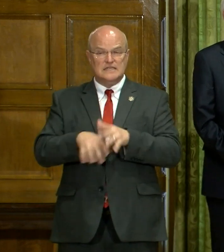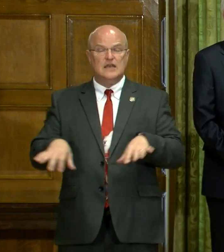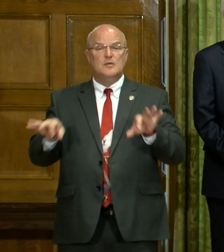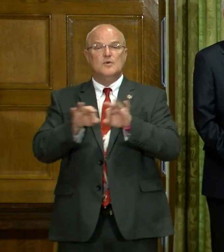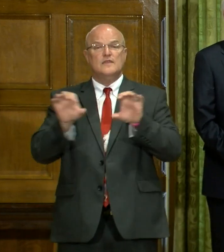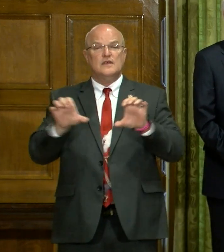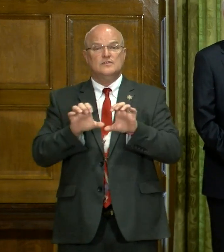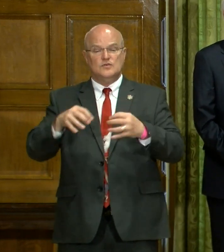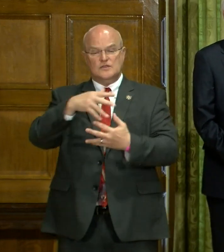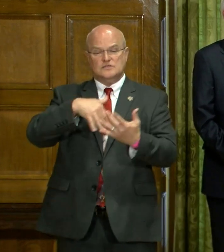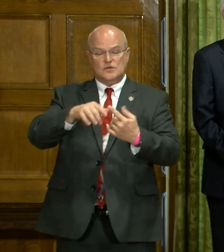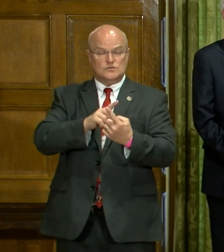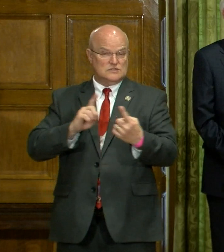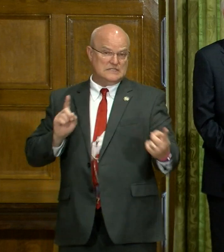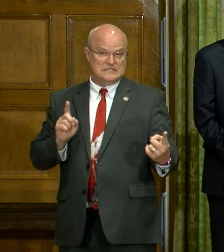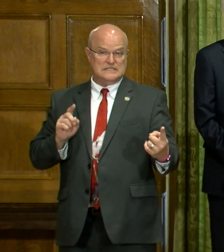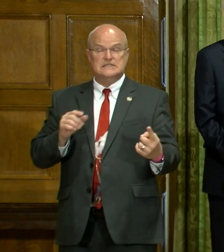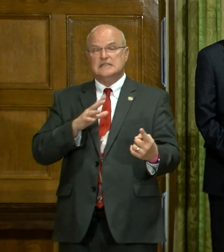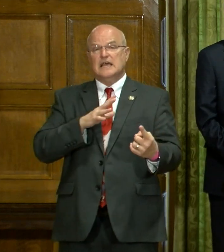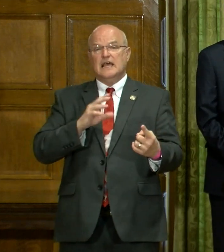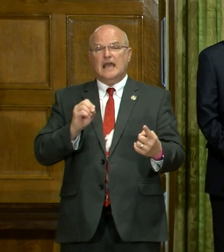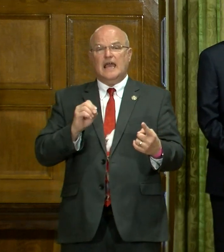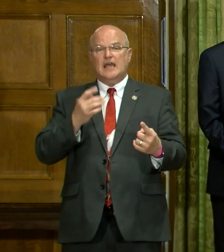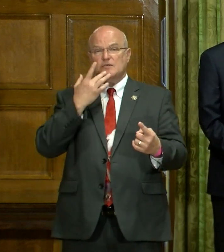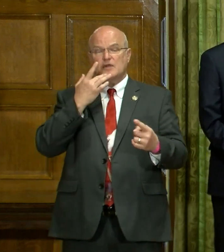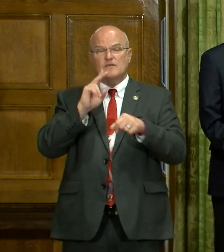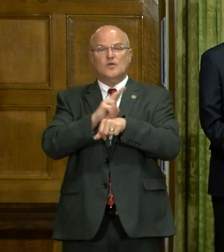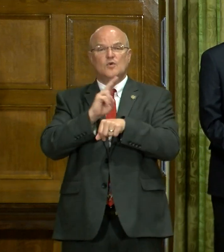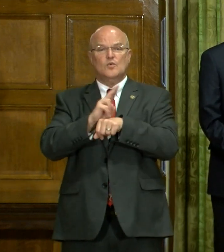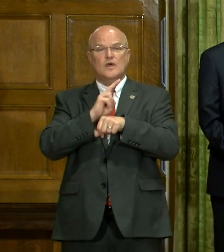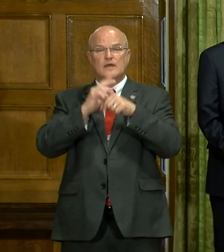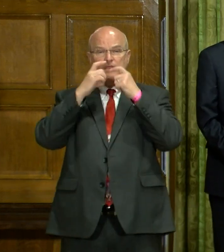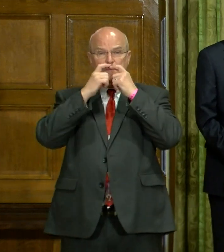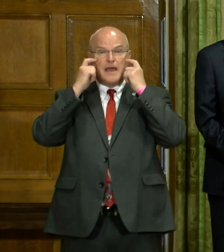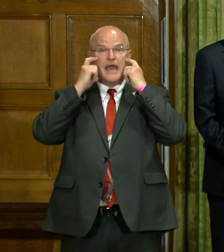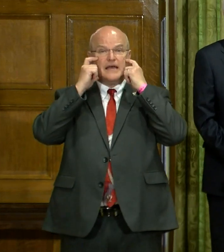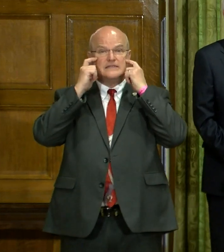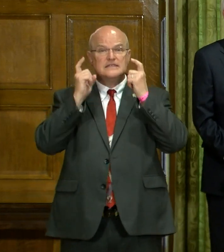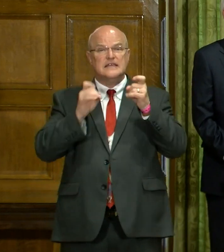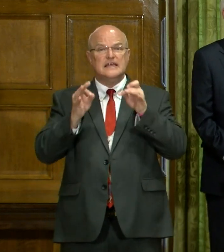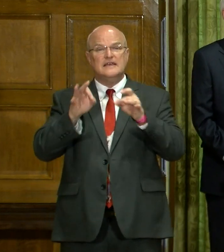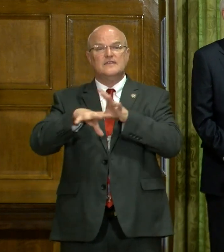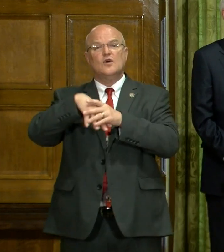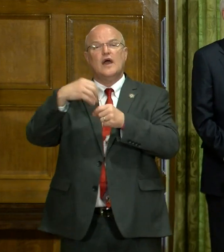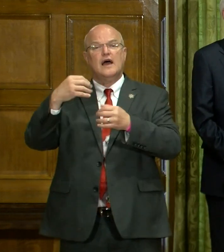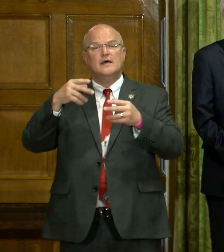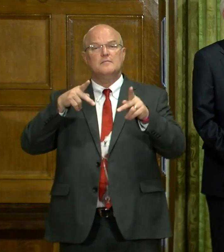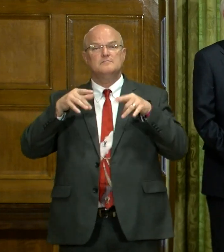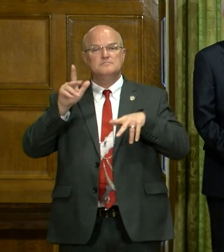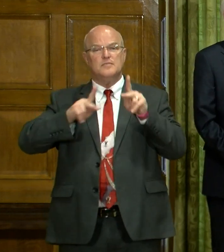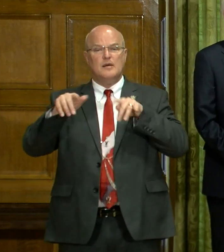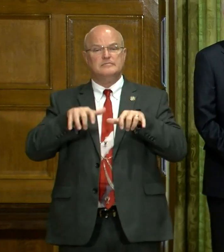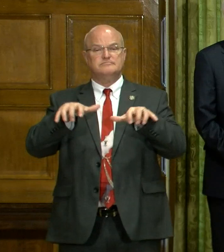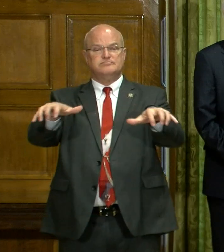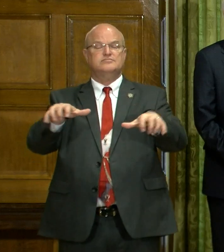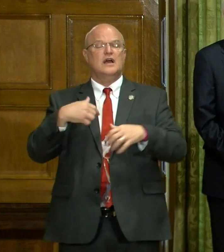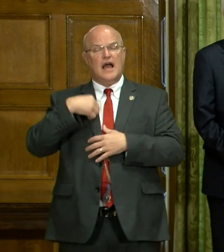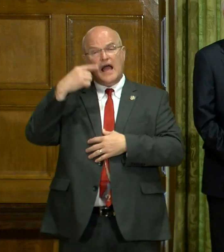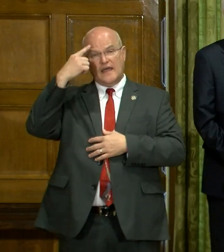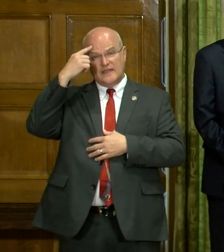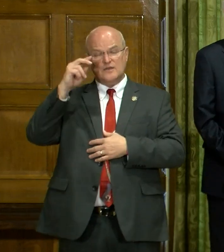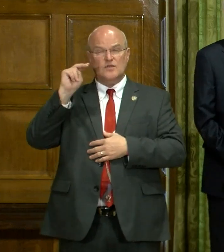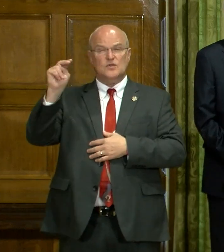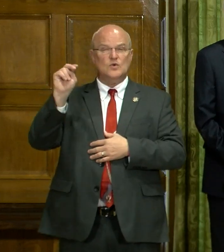the physical distancing and preferably wearing the cloth masks when out in public. I think, though, in